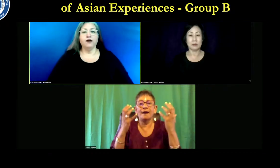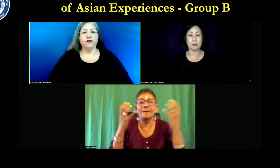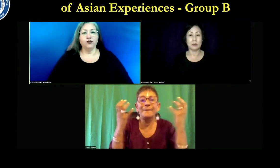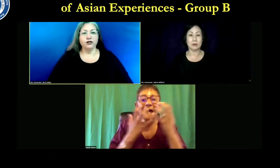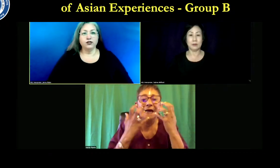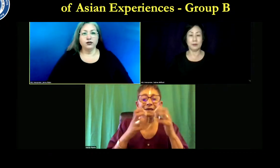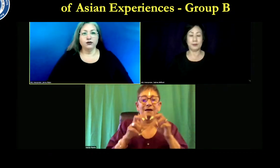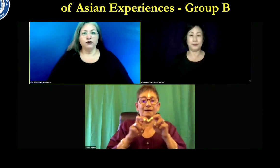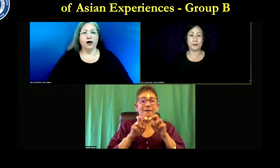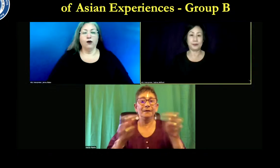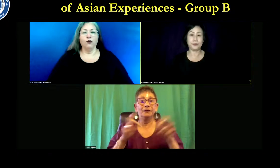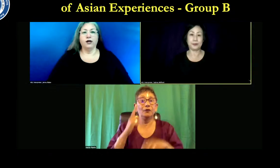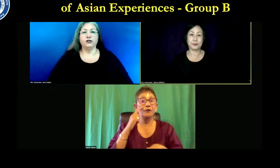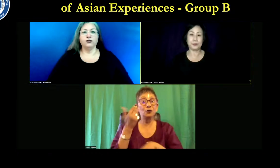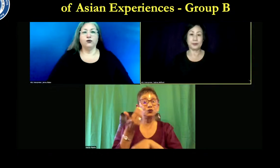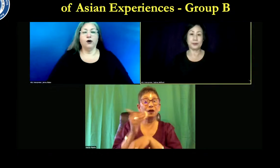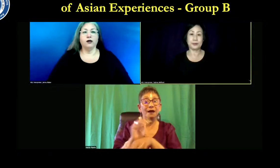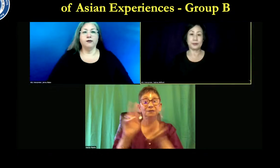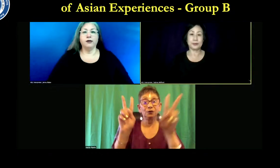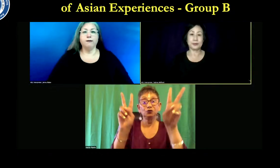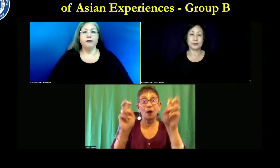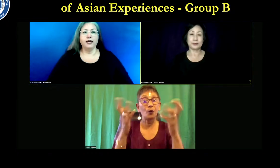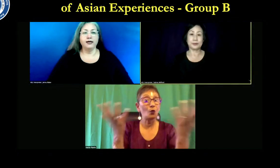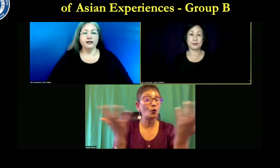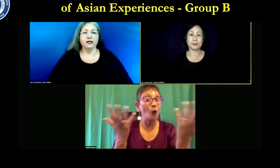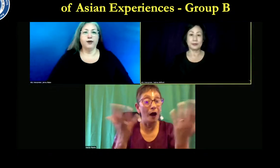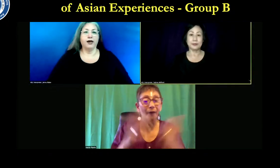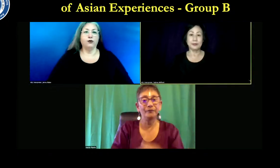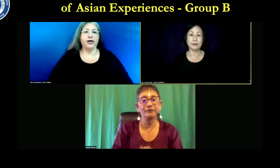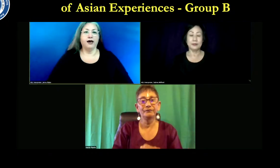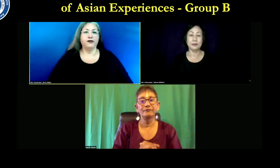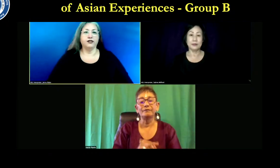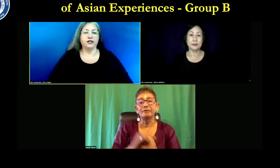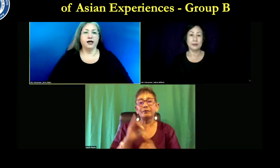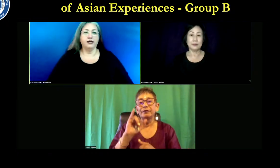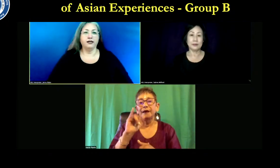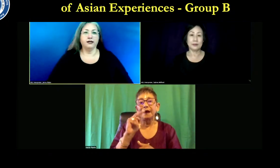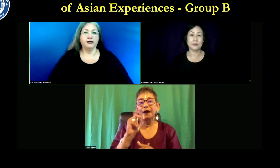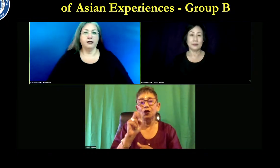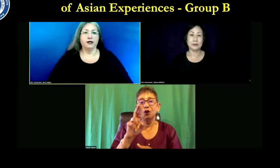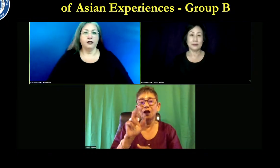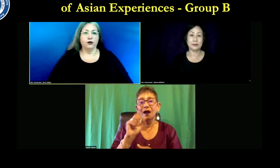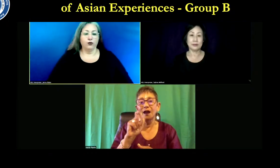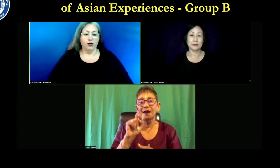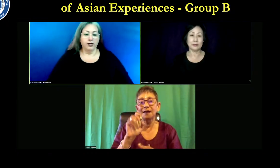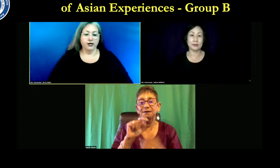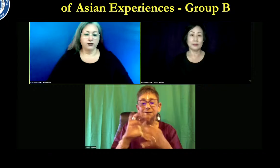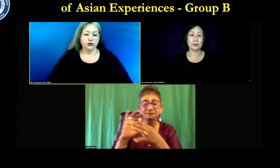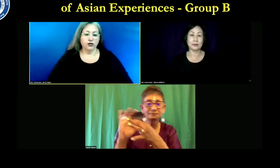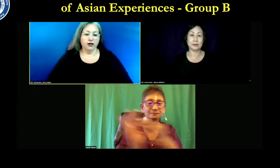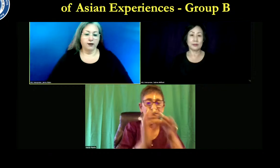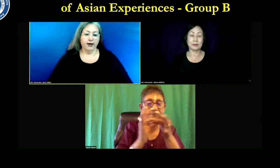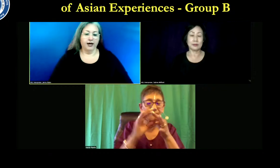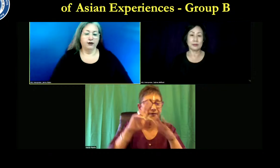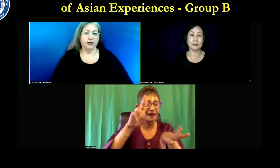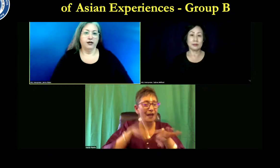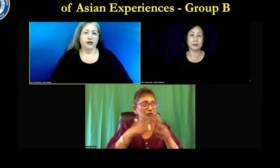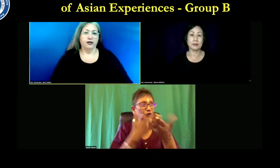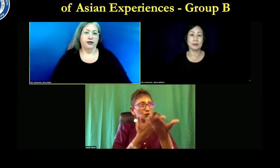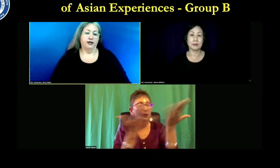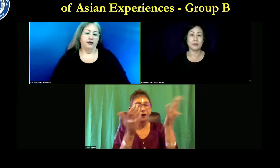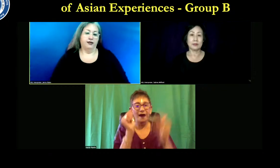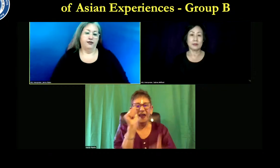So without further ado, I want to welcome the amazing panel we have here tonight. We are here to talk